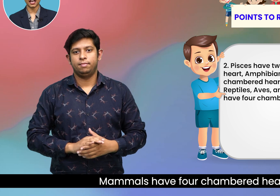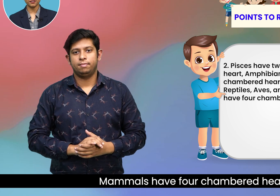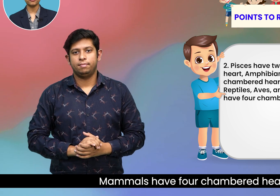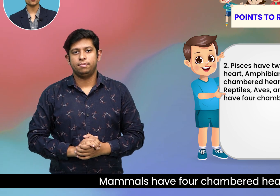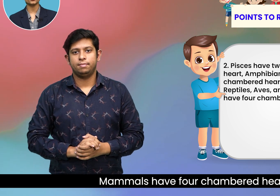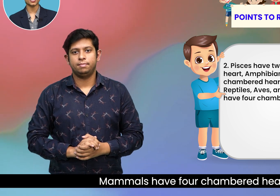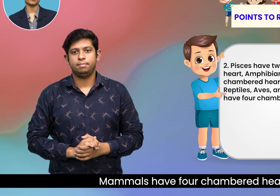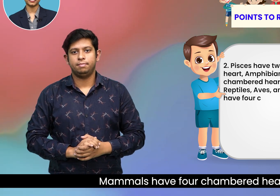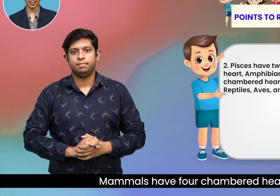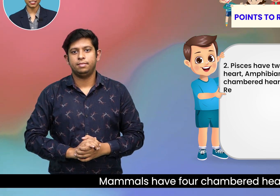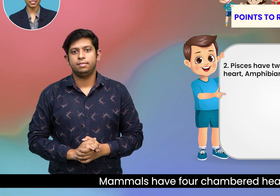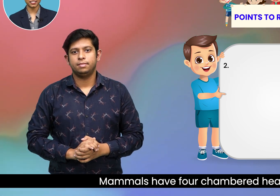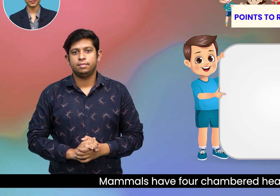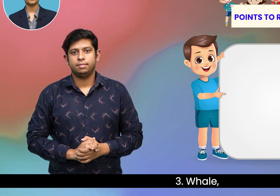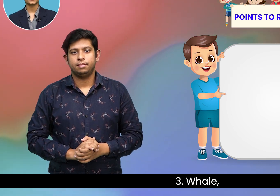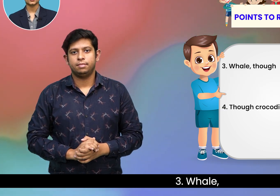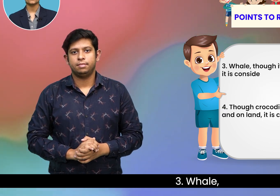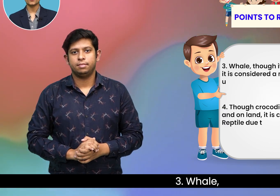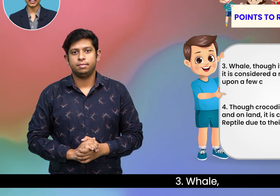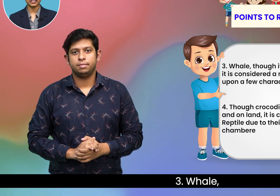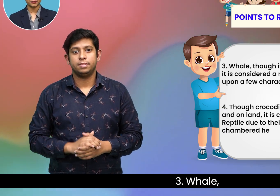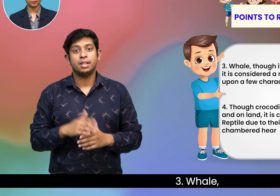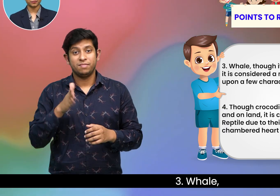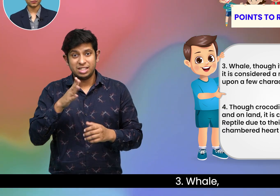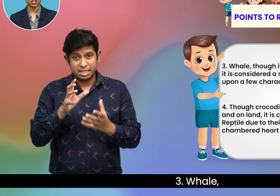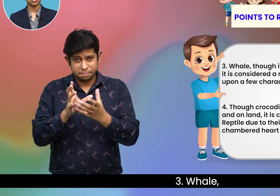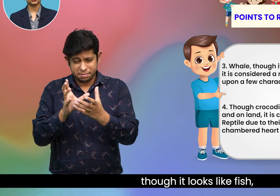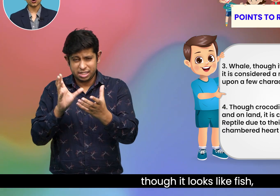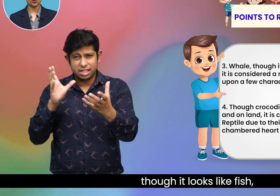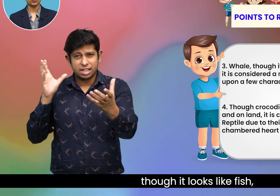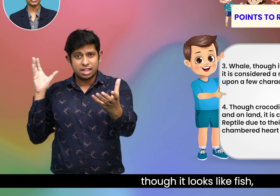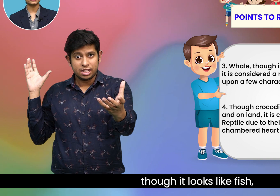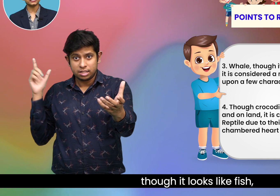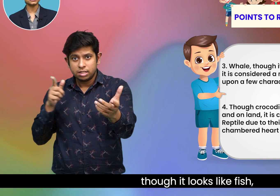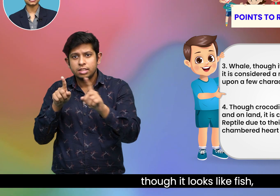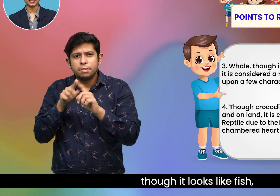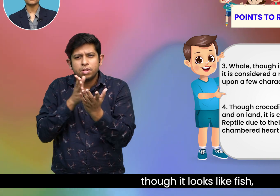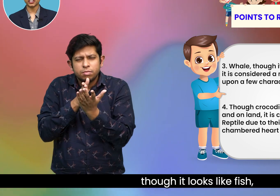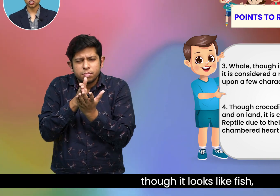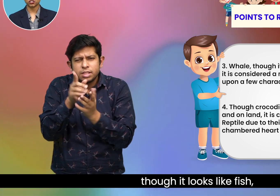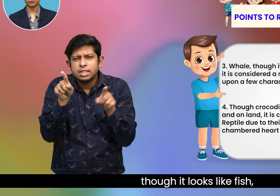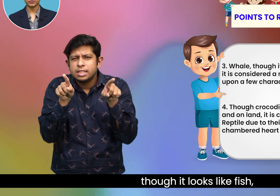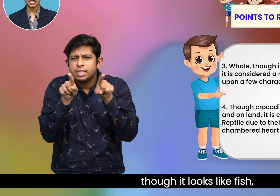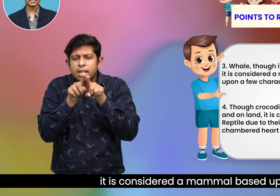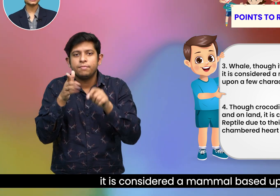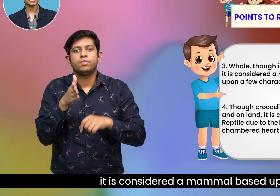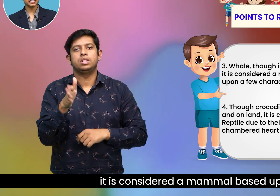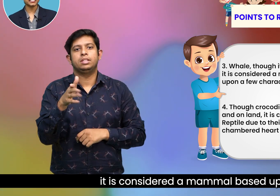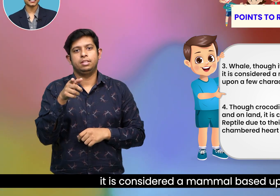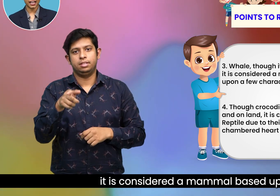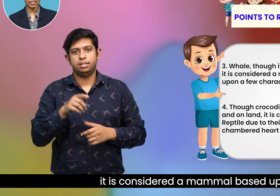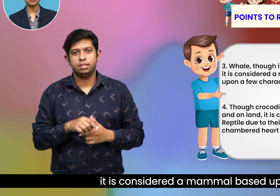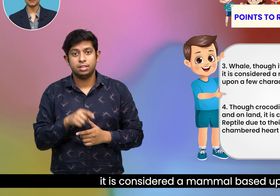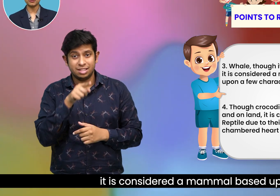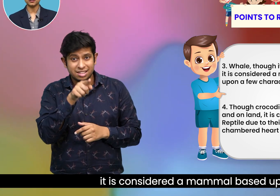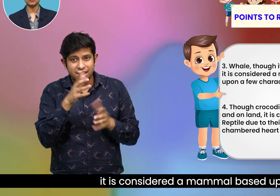mammals have four-chambered hearts. Whale. Though it looks like fish, it is